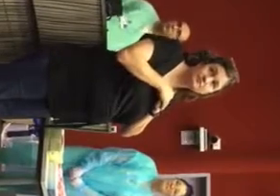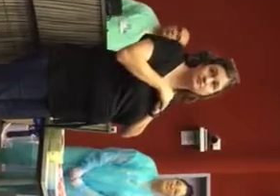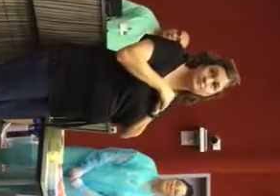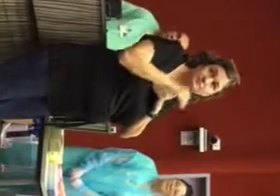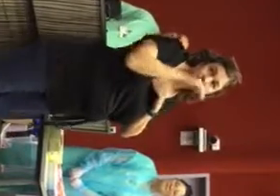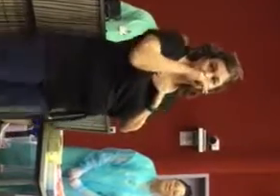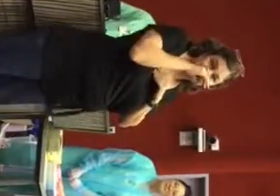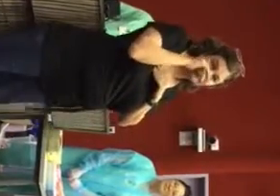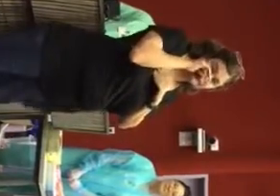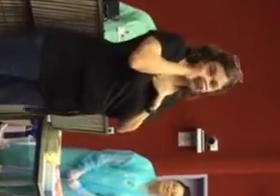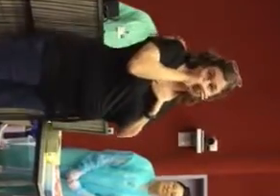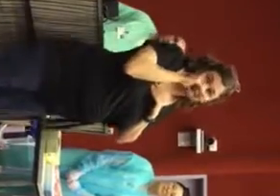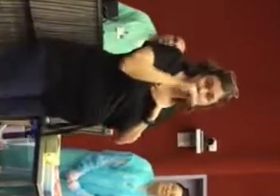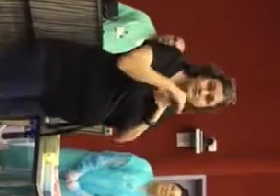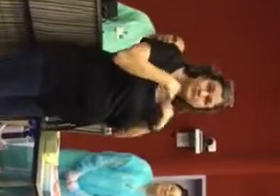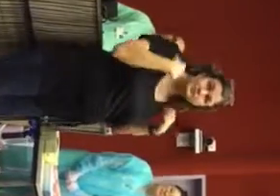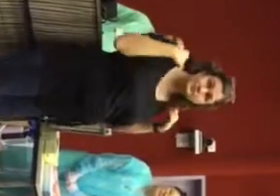so